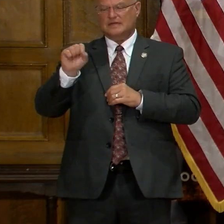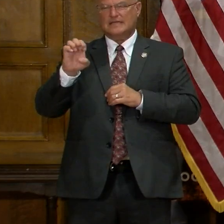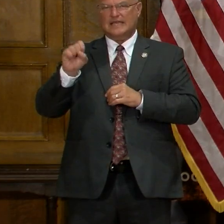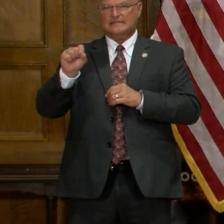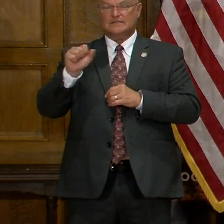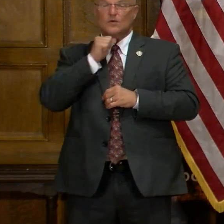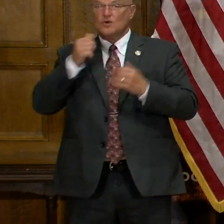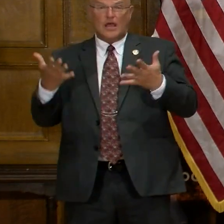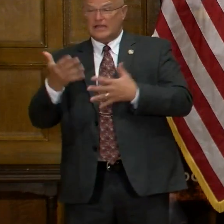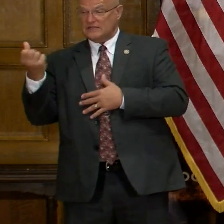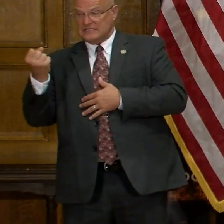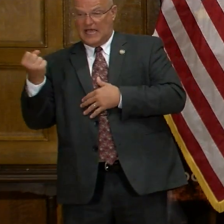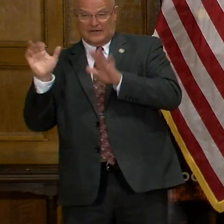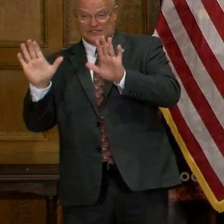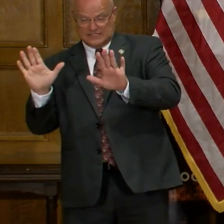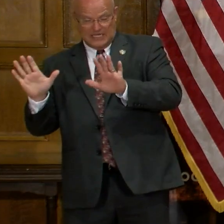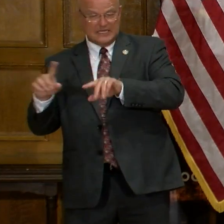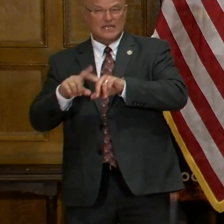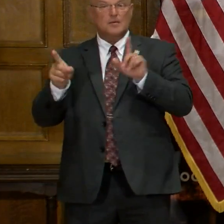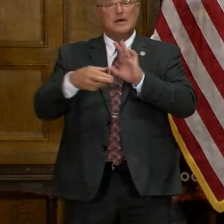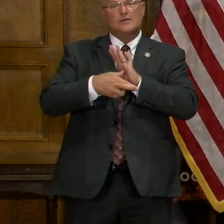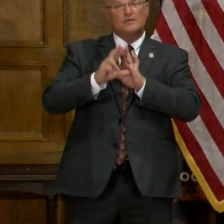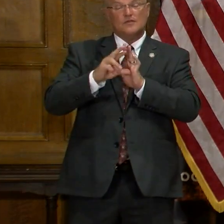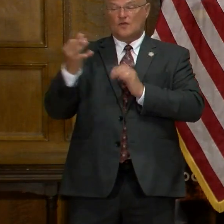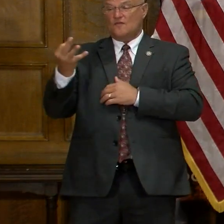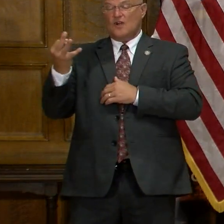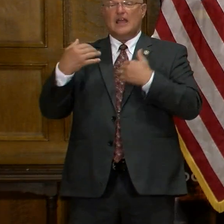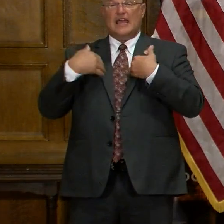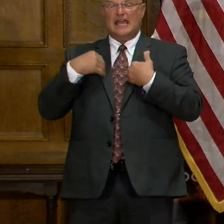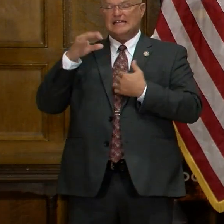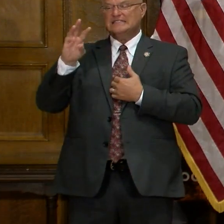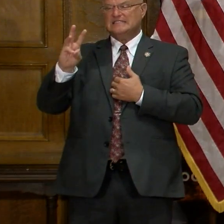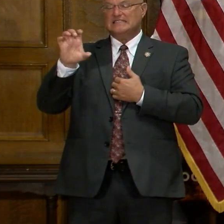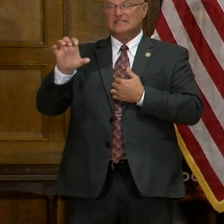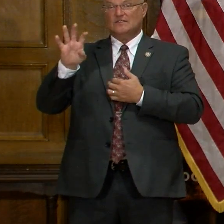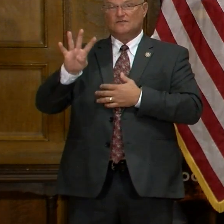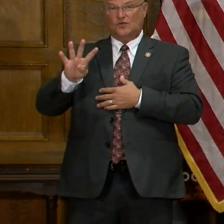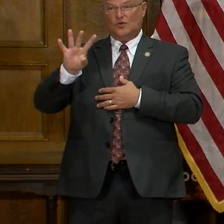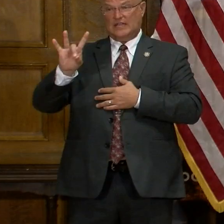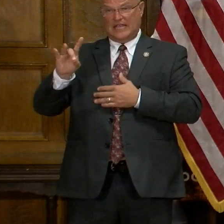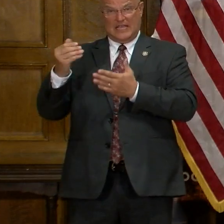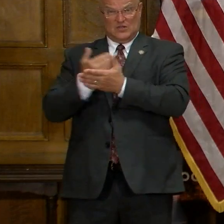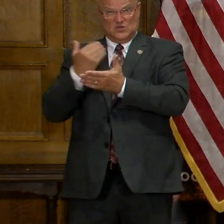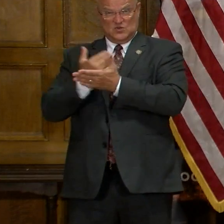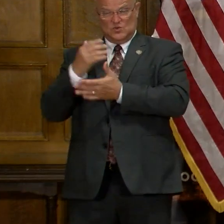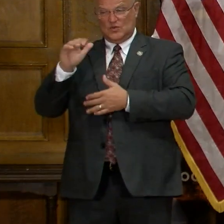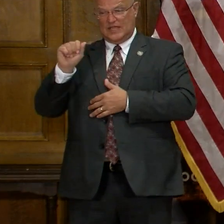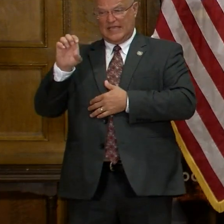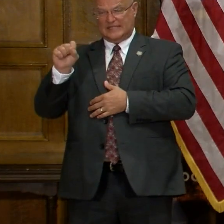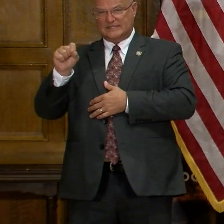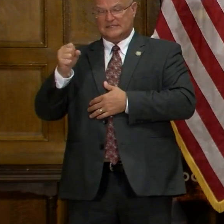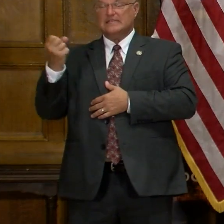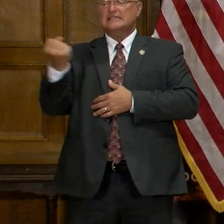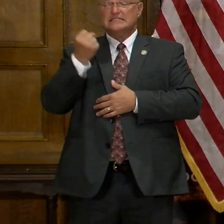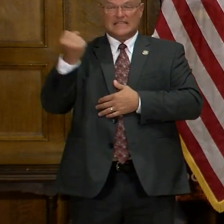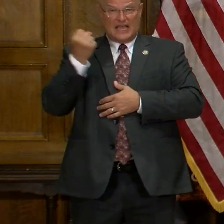over the weekend, and just to review, Friday we had 648 new cases,